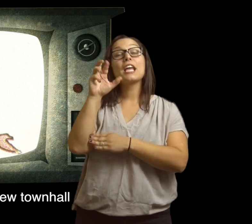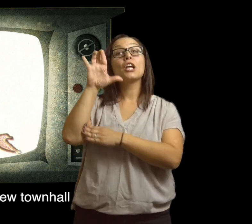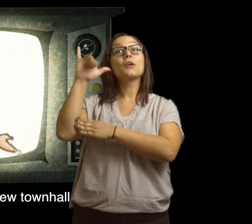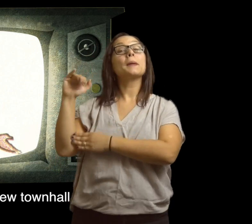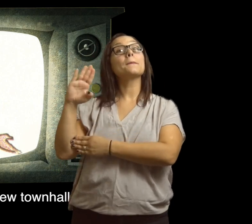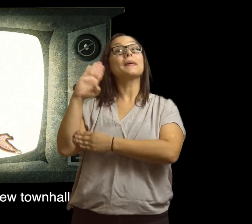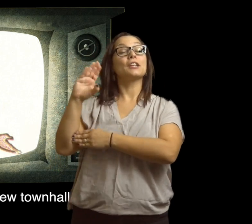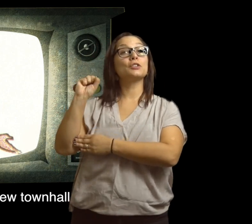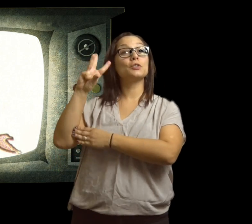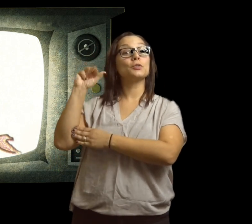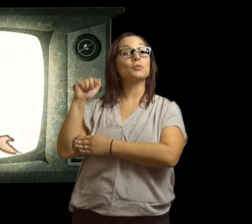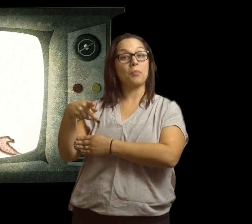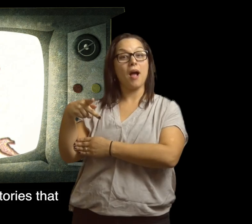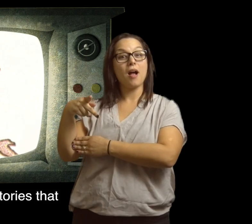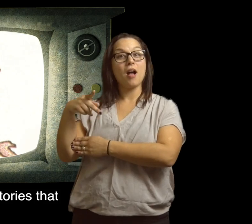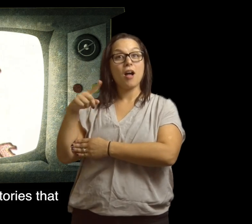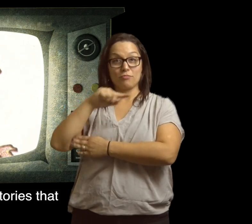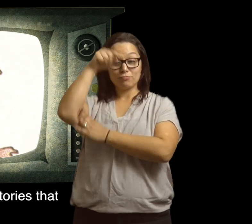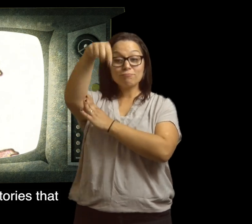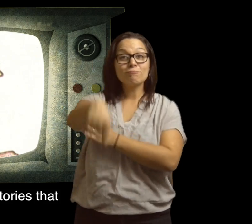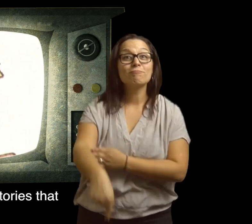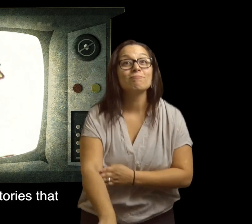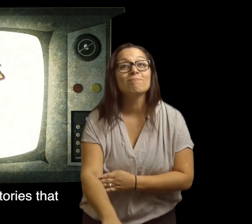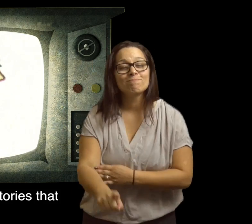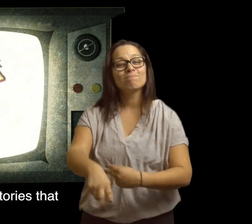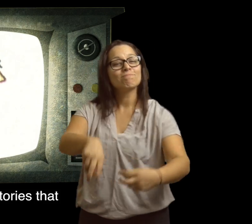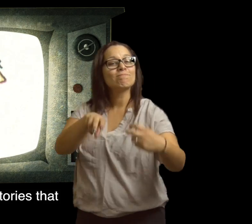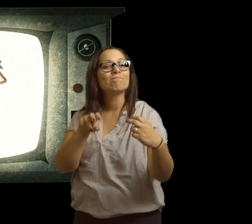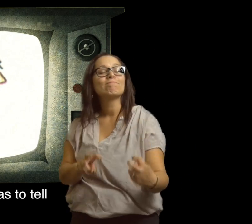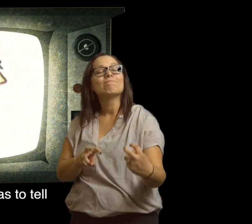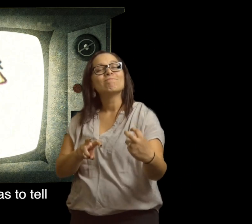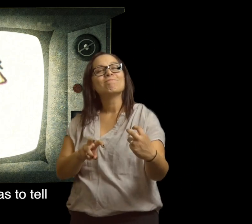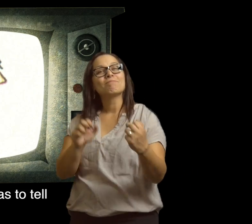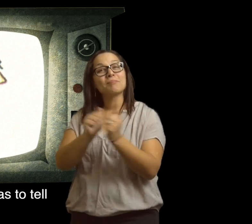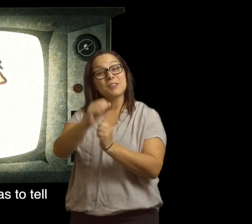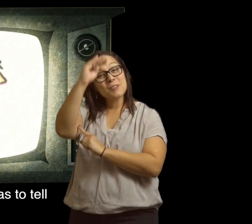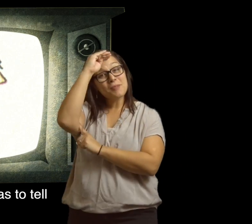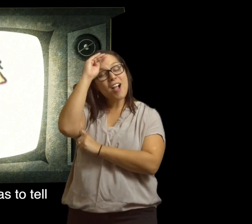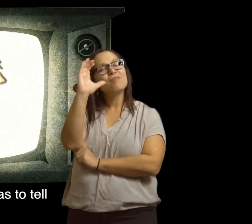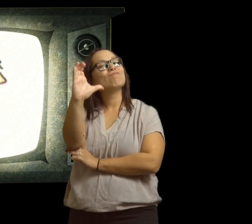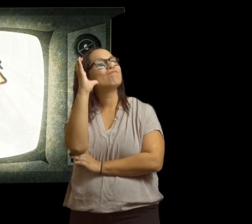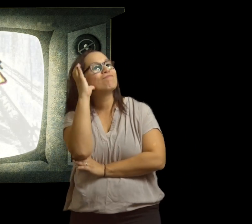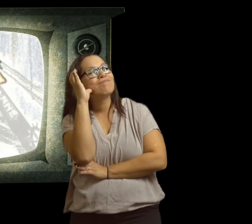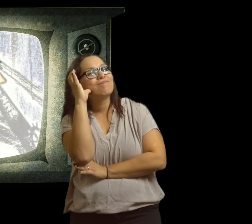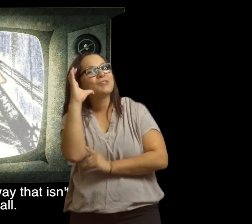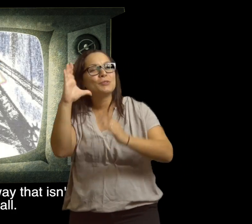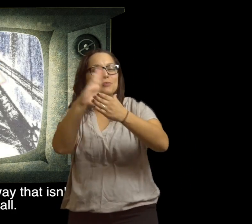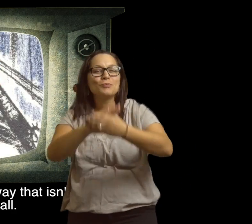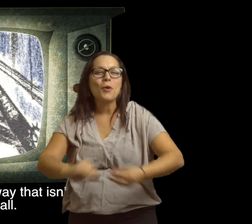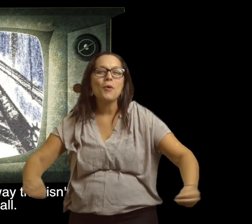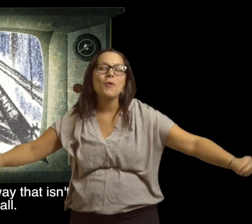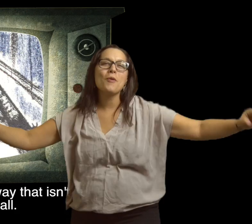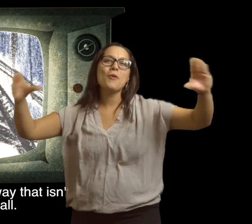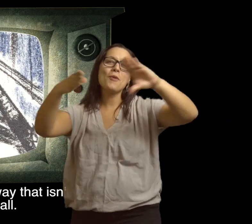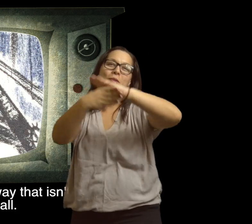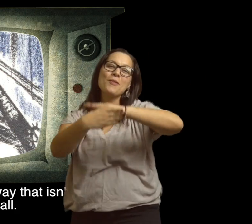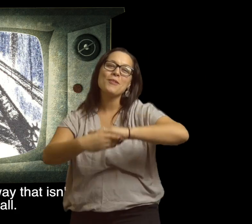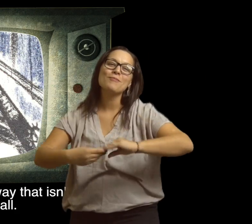of the new town hall, listening to the stories that Mike Mulligan has to tell, and smiling in a way